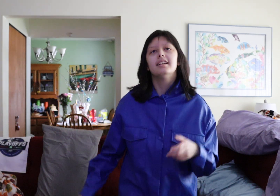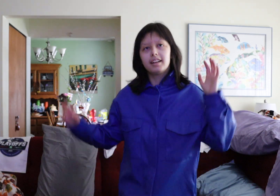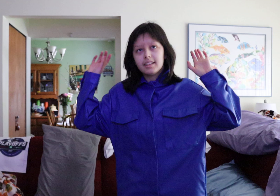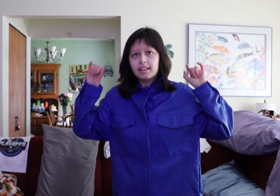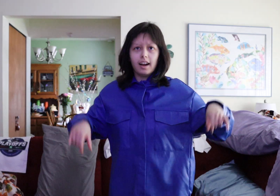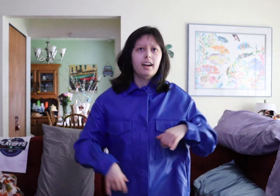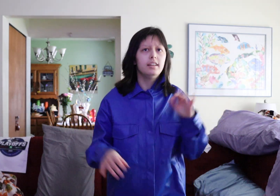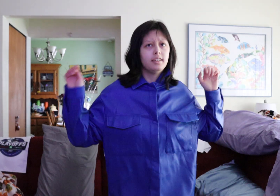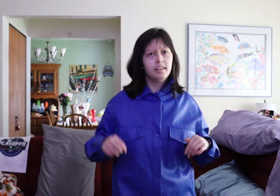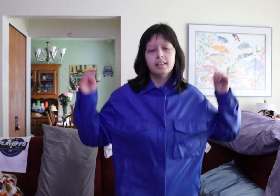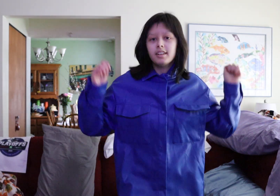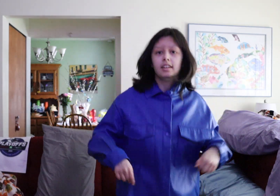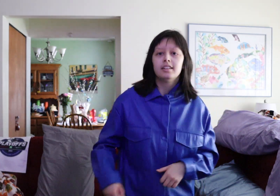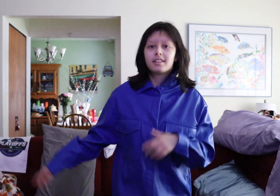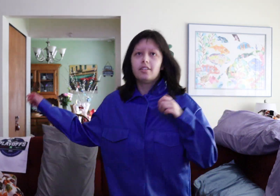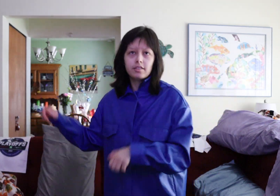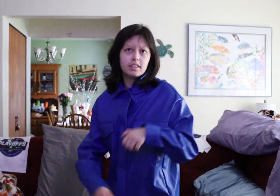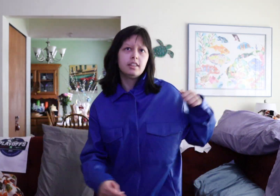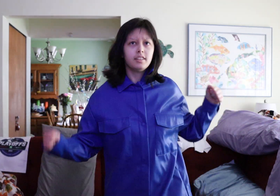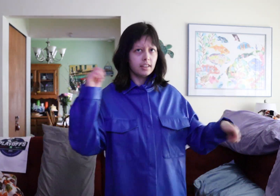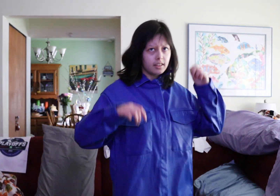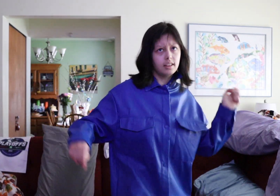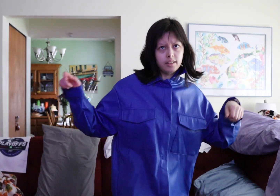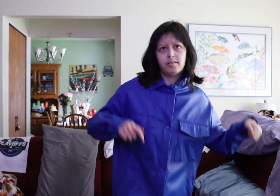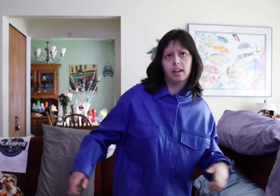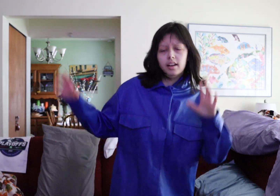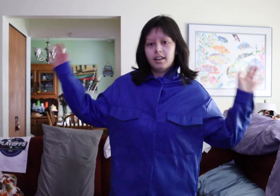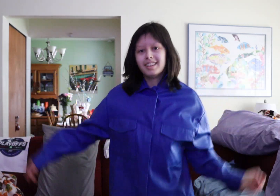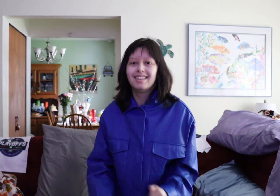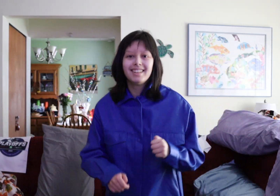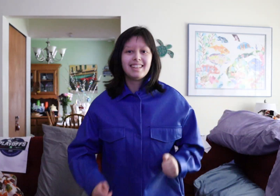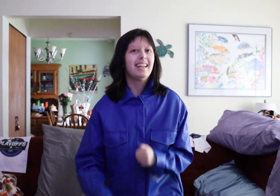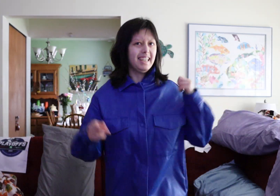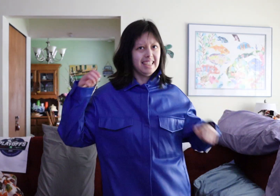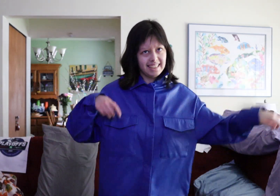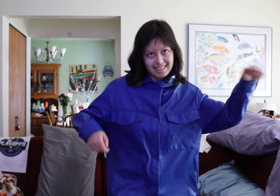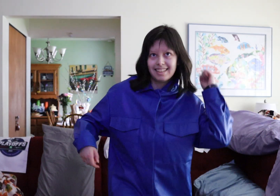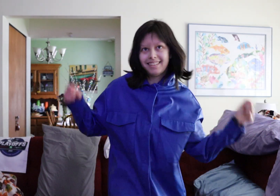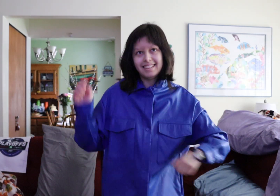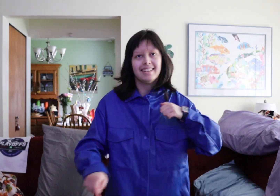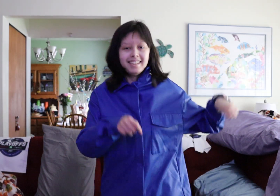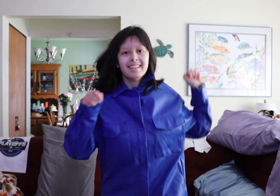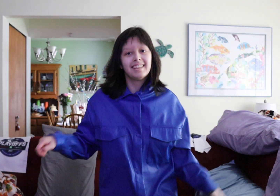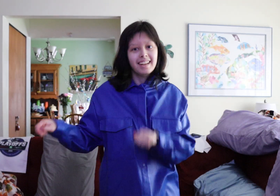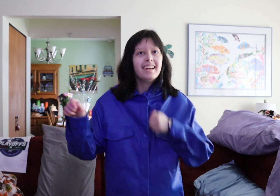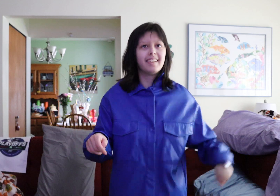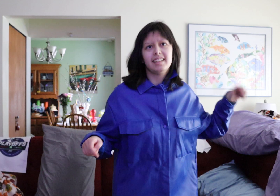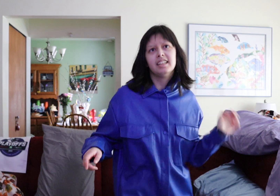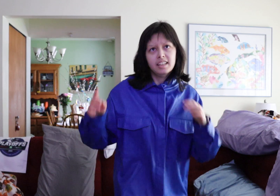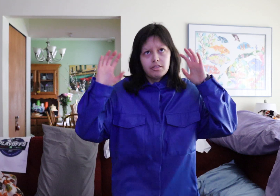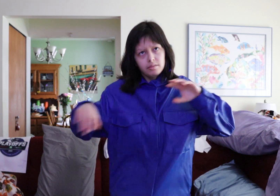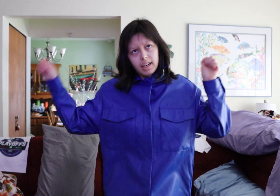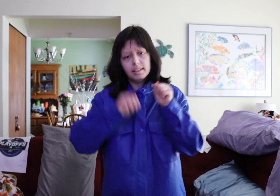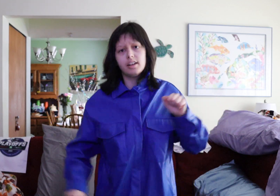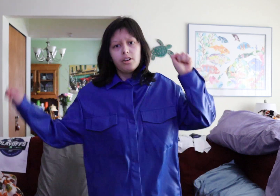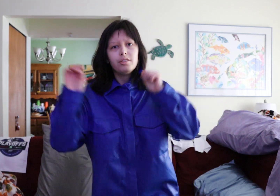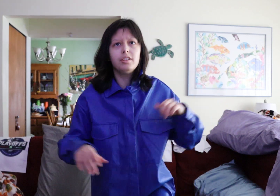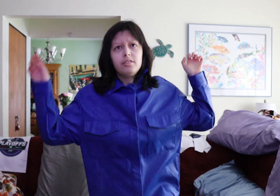my clothes They know to every guy You're a rogue You already know You